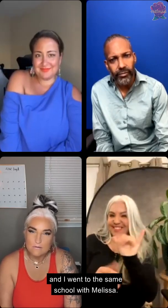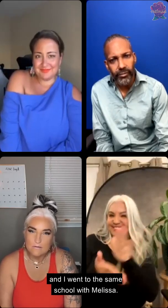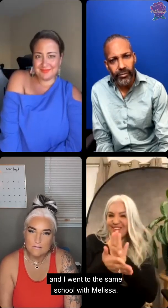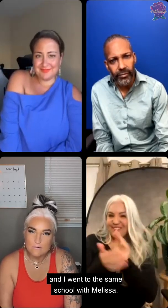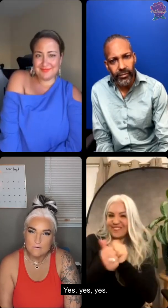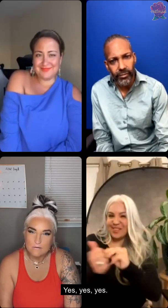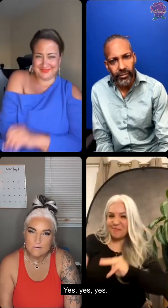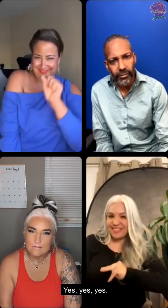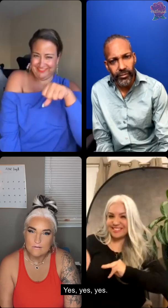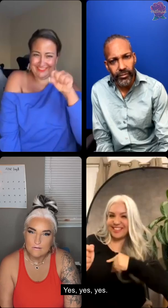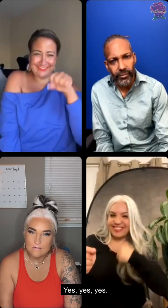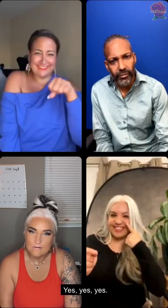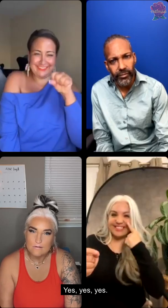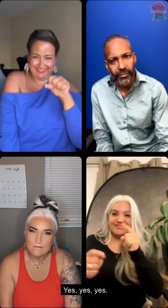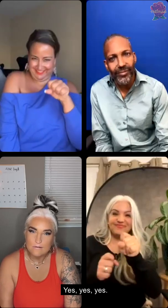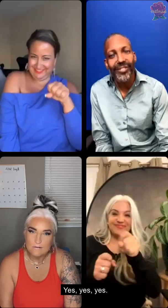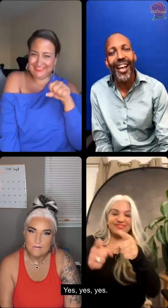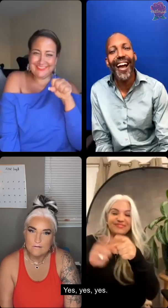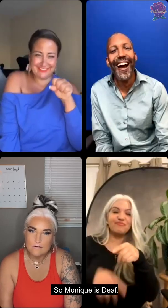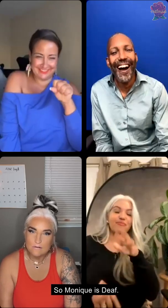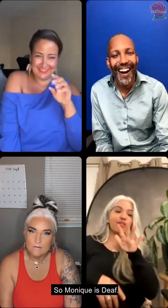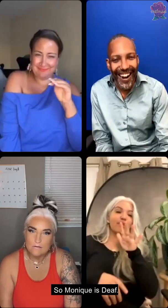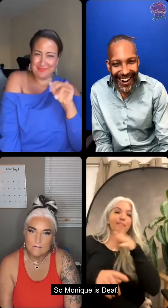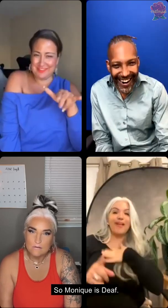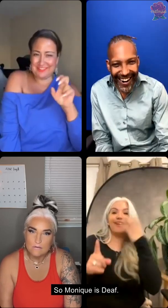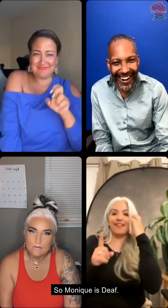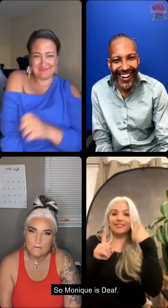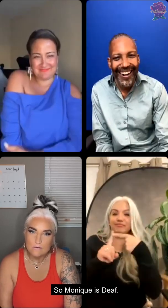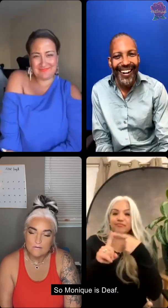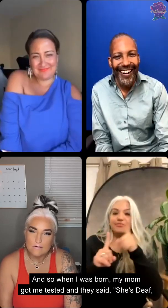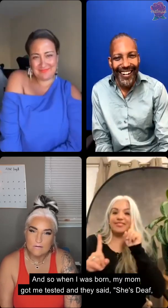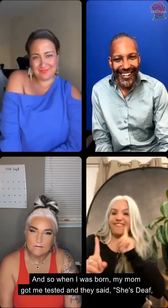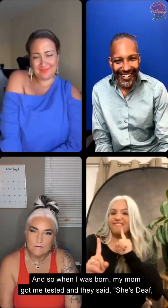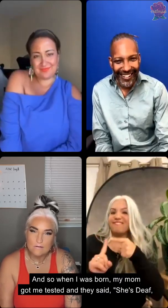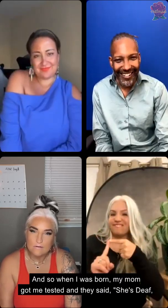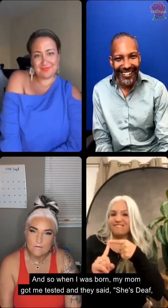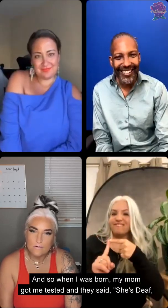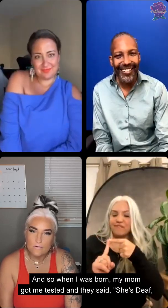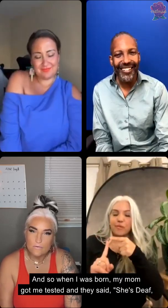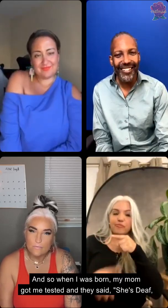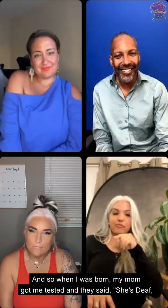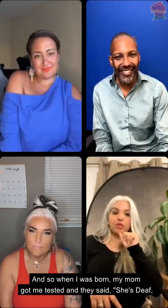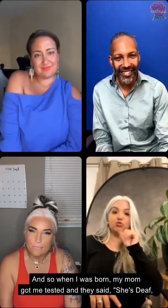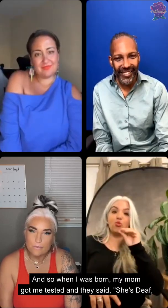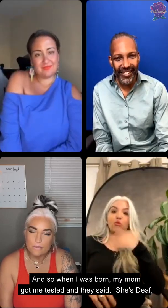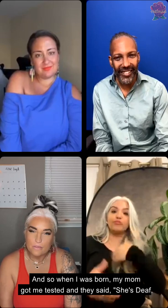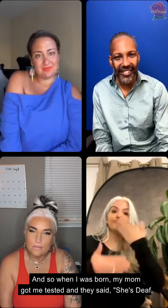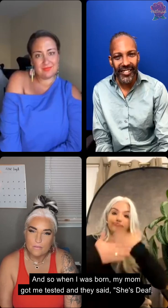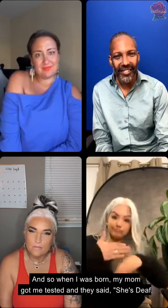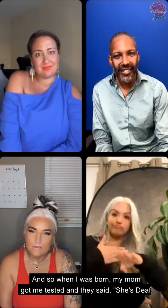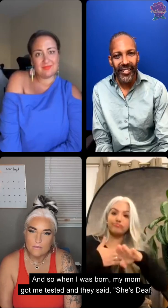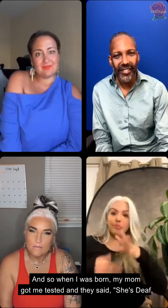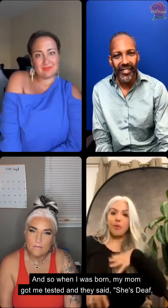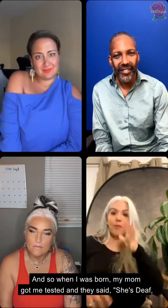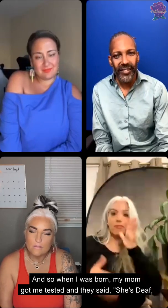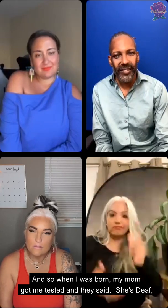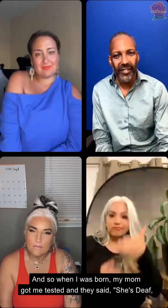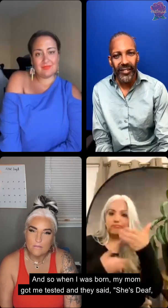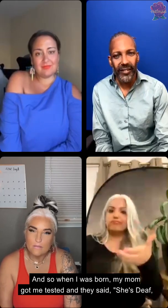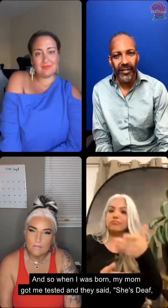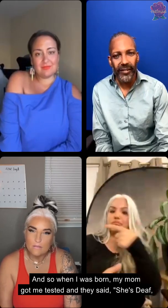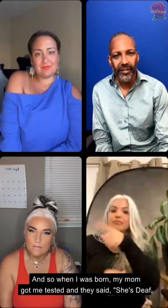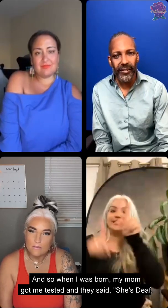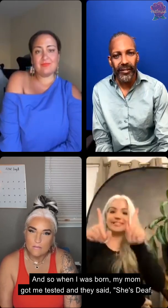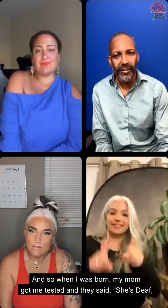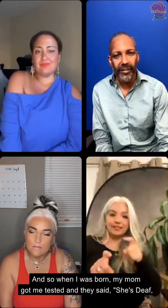went to the same school with Melissa. Yes, yes, yes. So Monique is deaf. And so when I was born, my